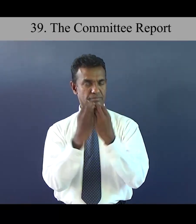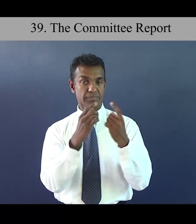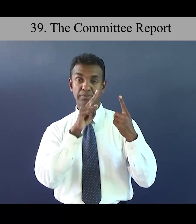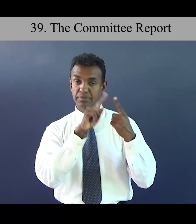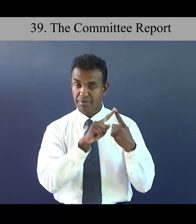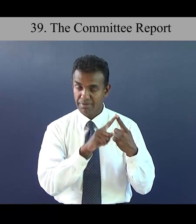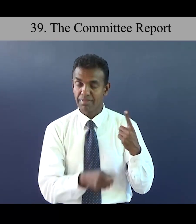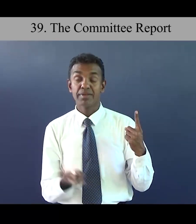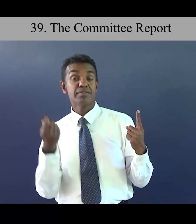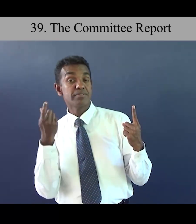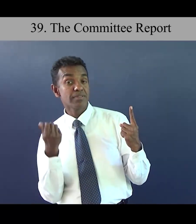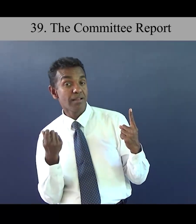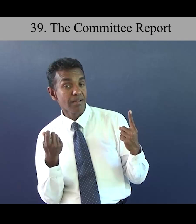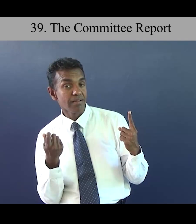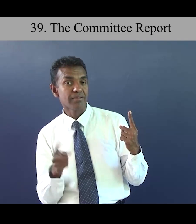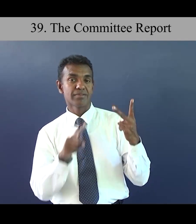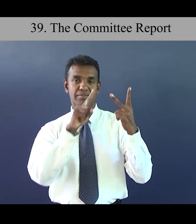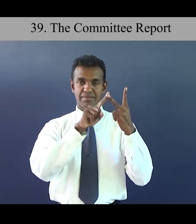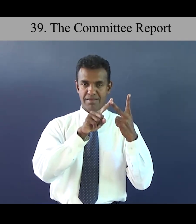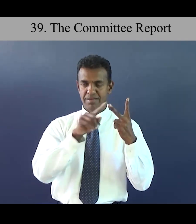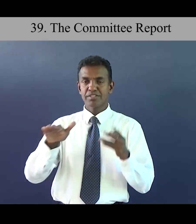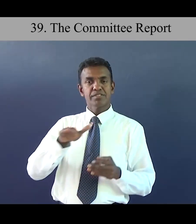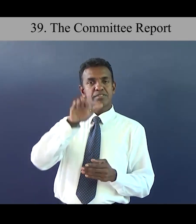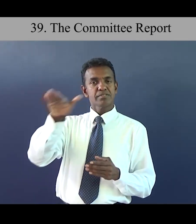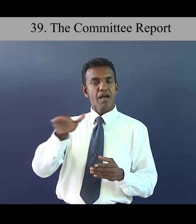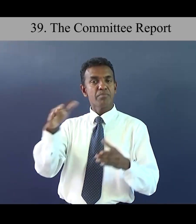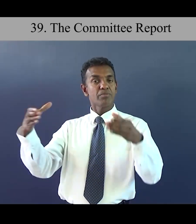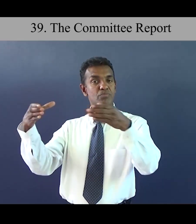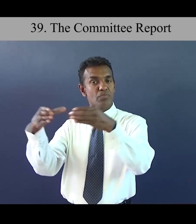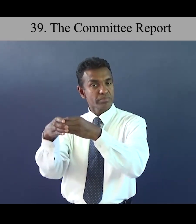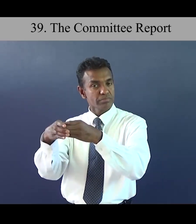ideas from the different countries about what should be done.